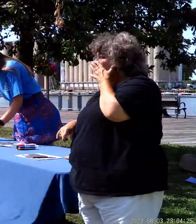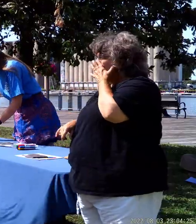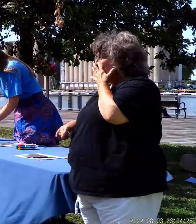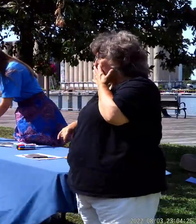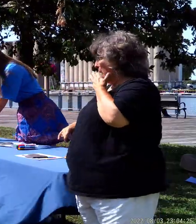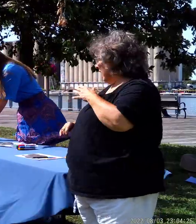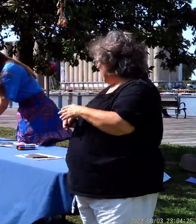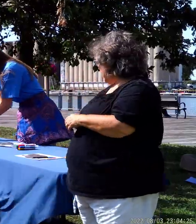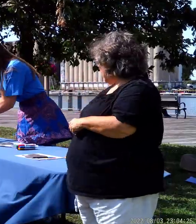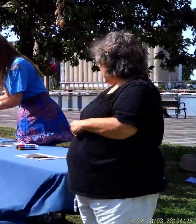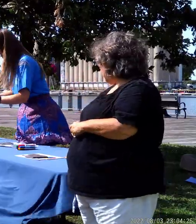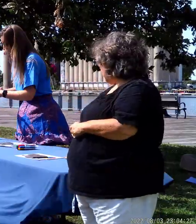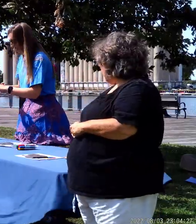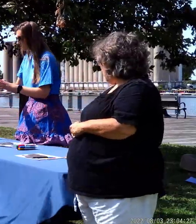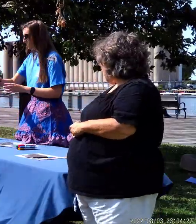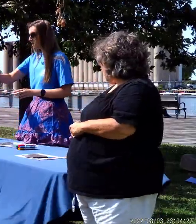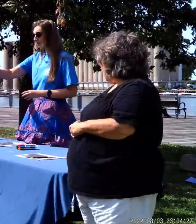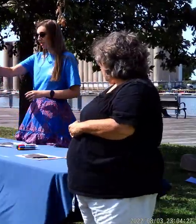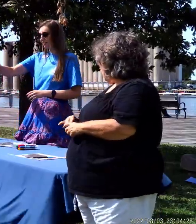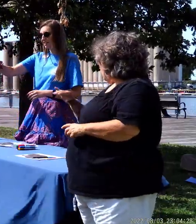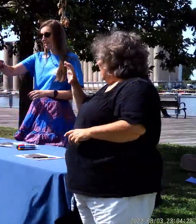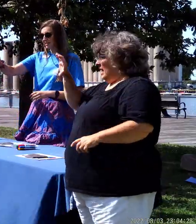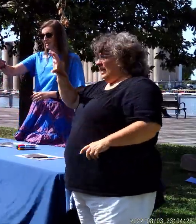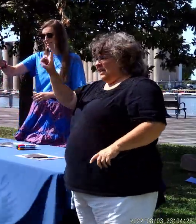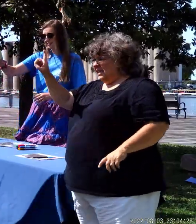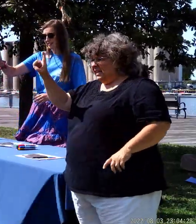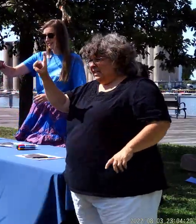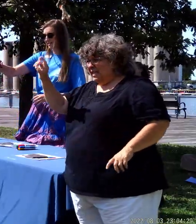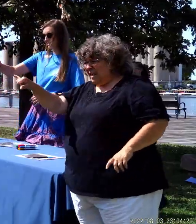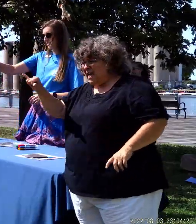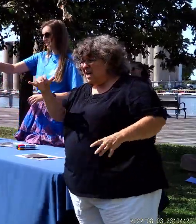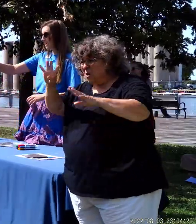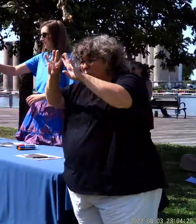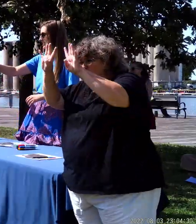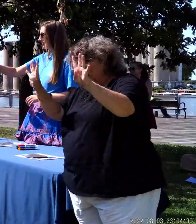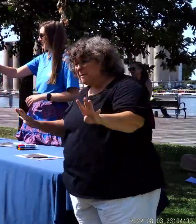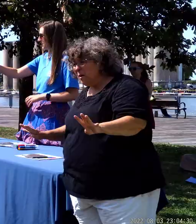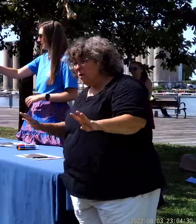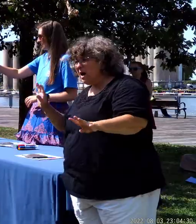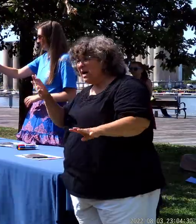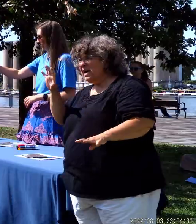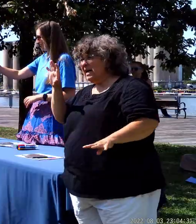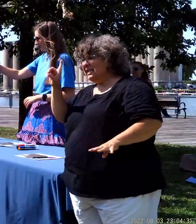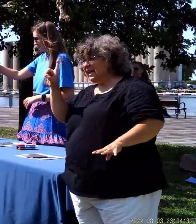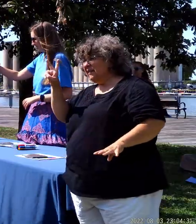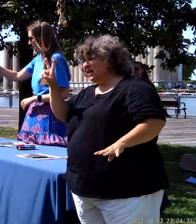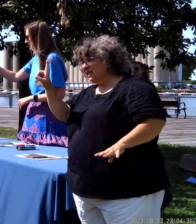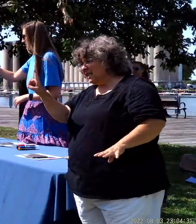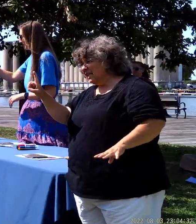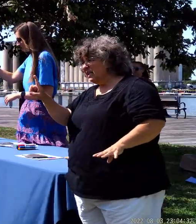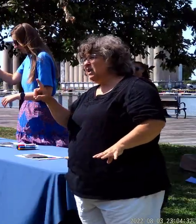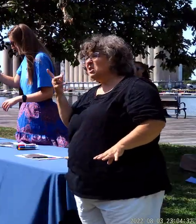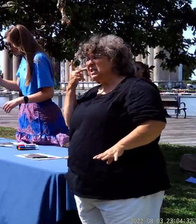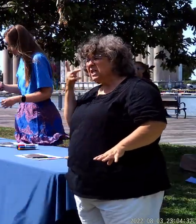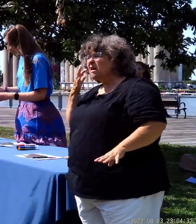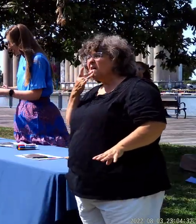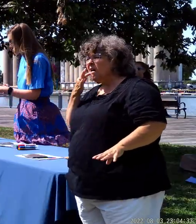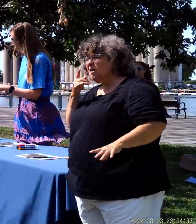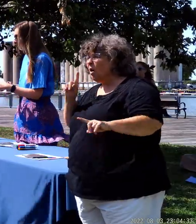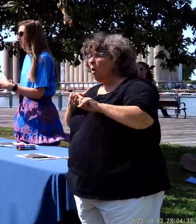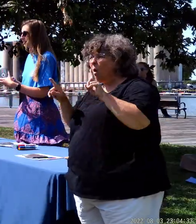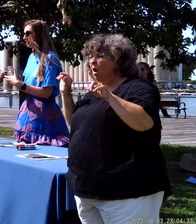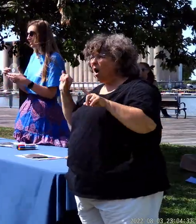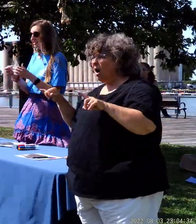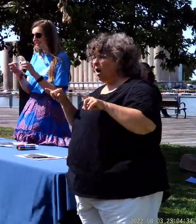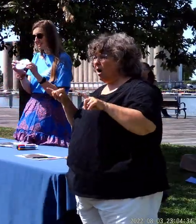And I also have this. Can you see all the colors on here? Yeah, this is a DVD. So you can see colors, or this